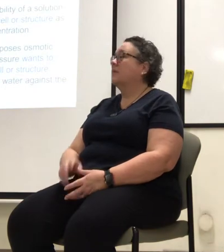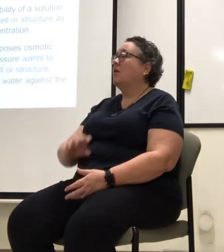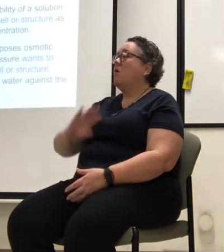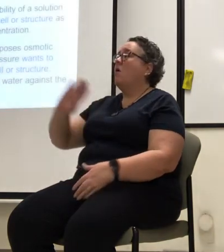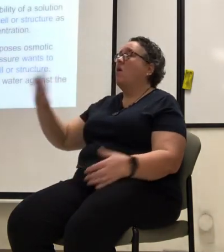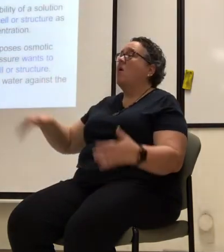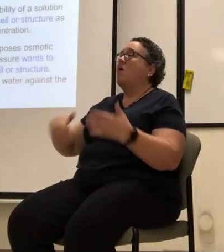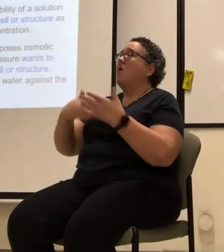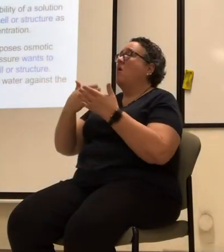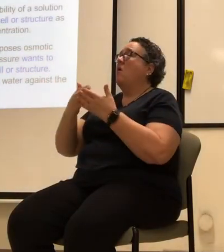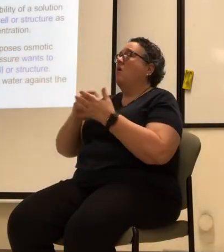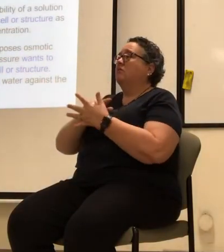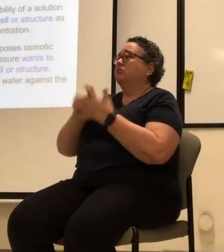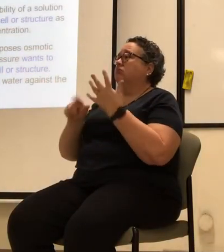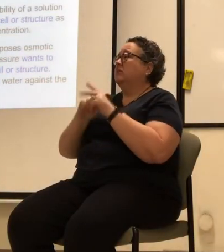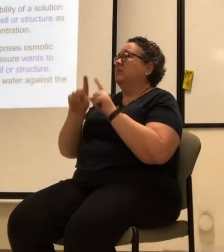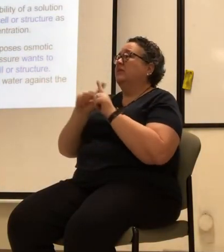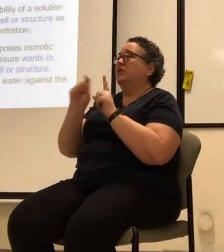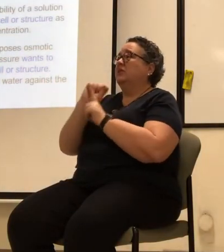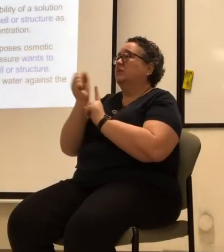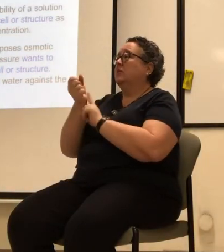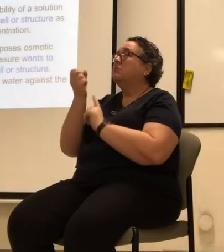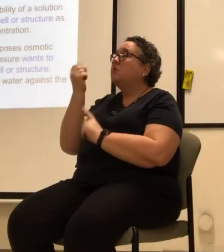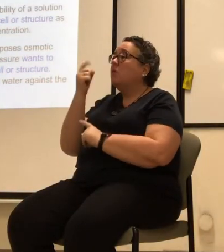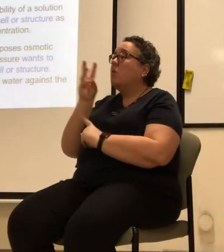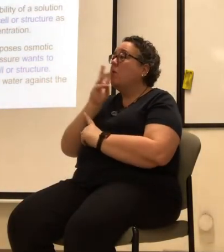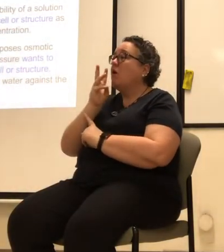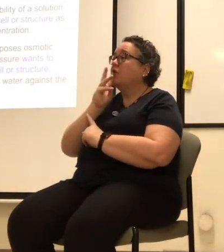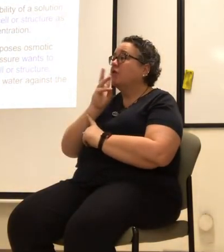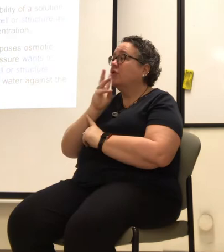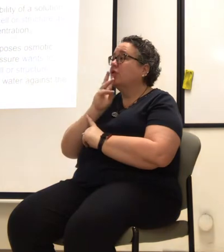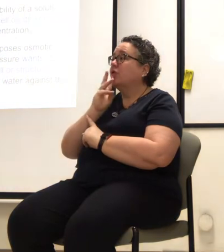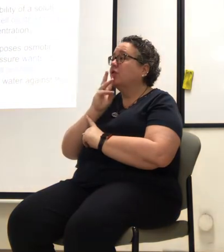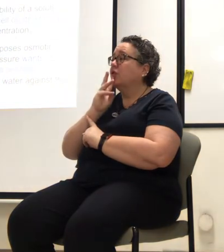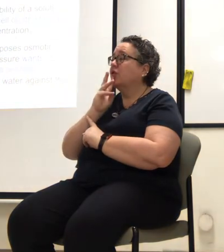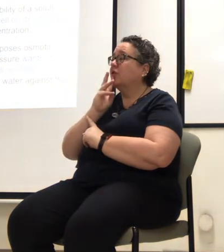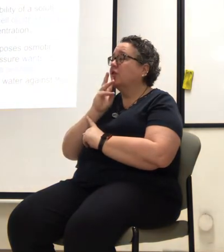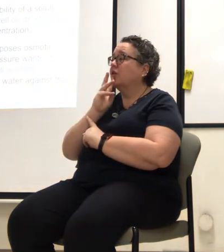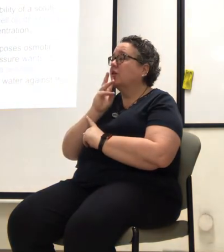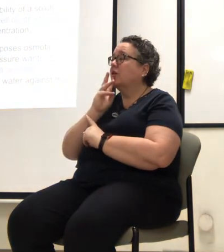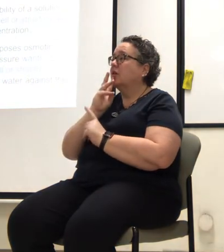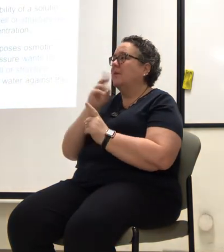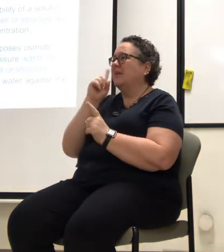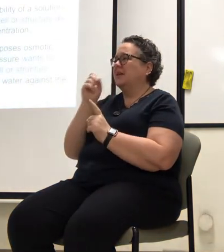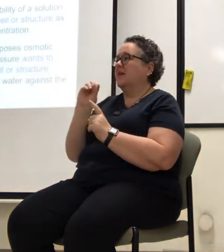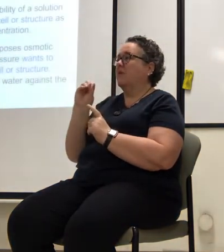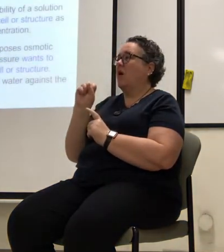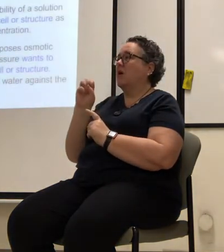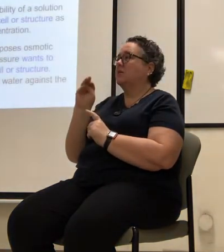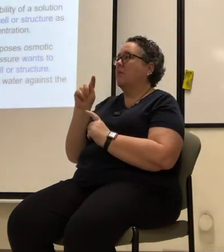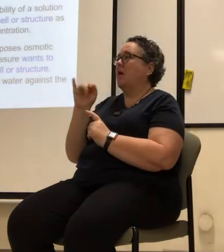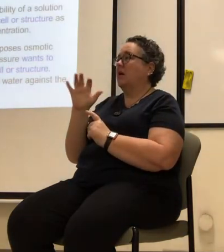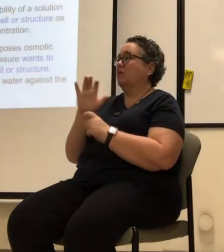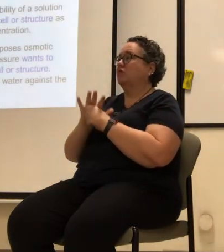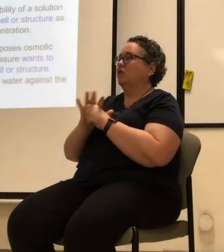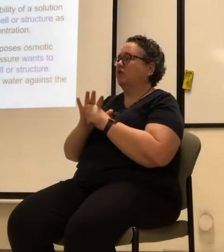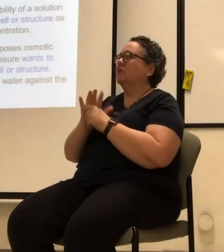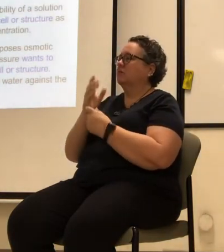These scenarios here, water is entering because of the osmotic pressure. But as a result